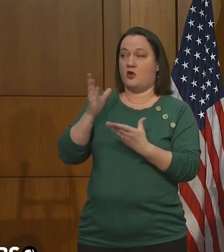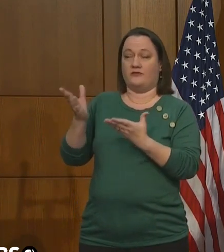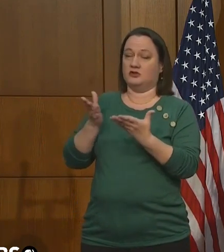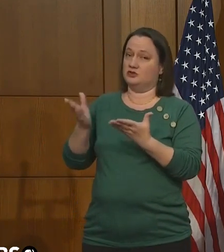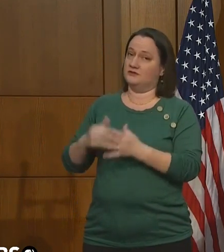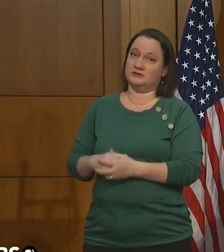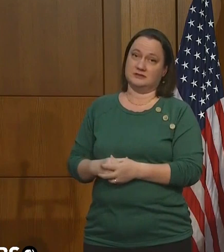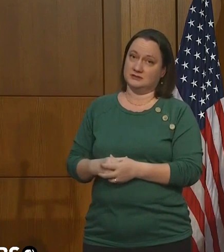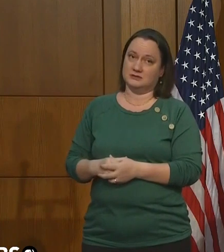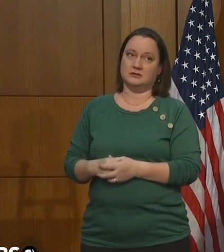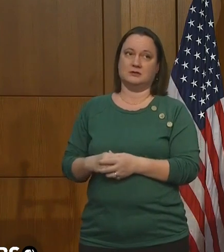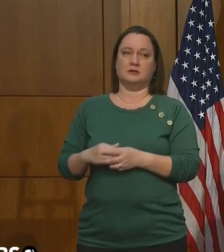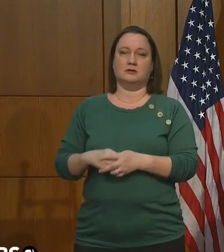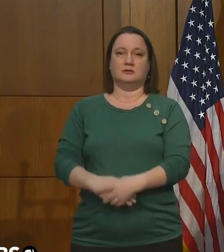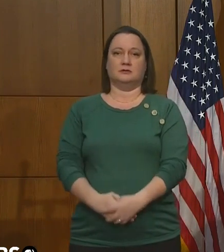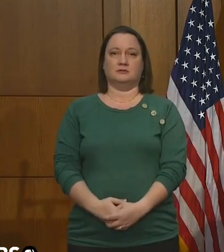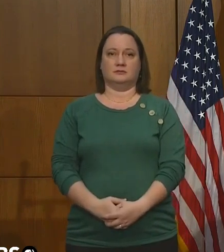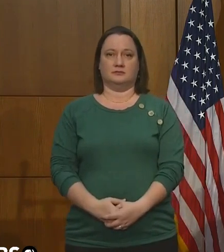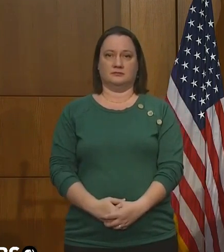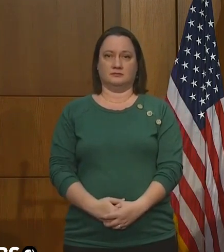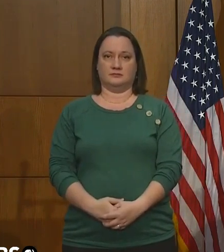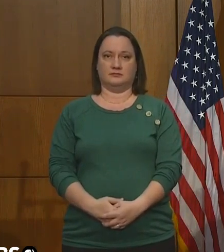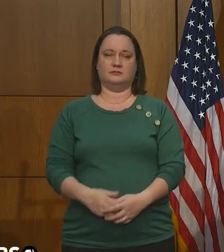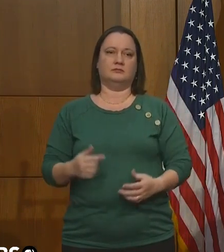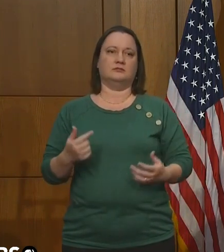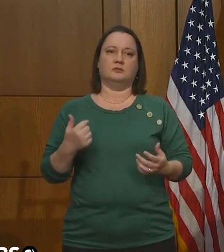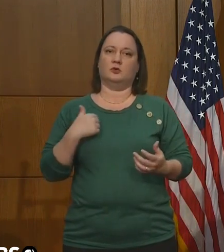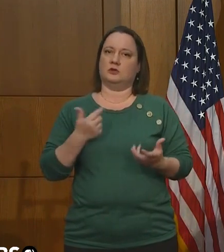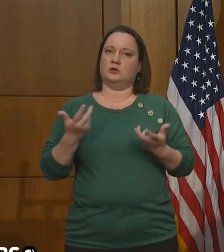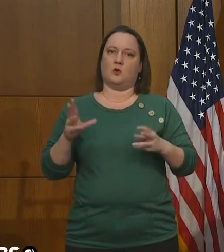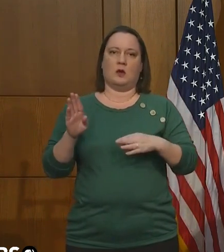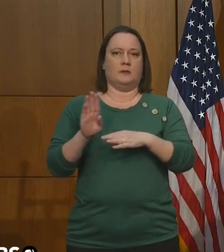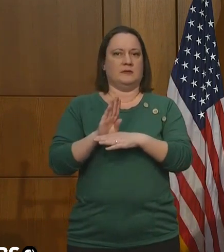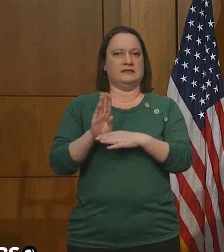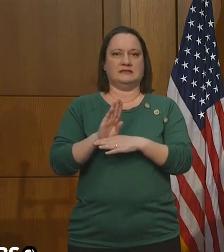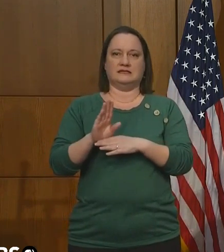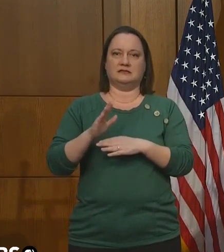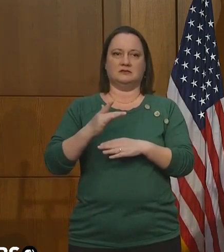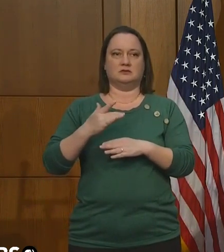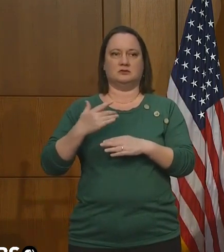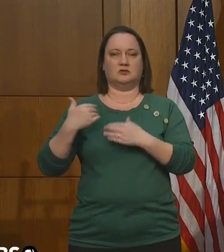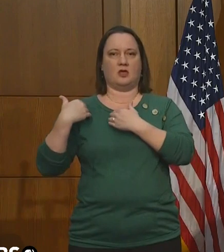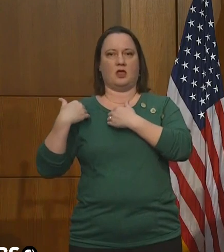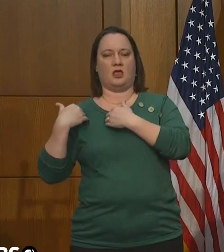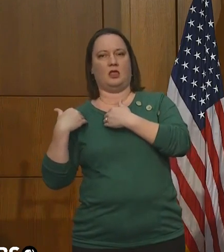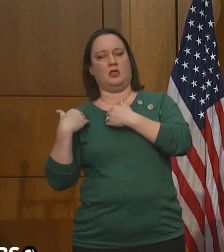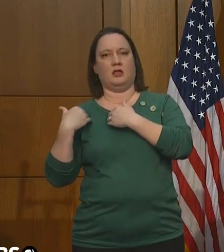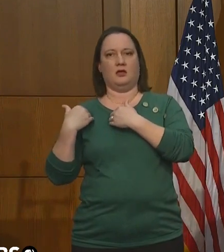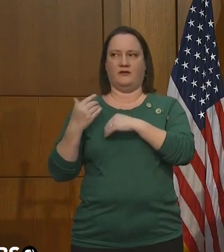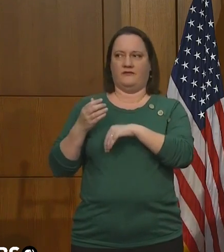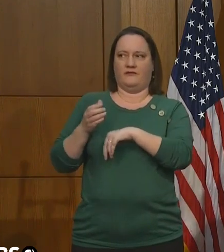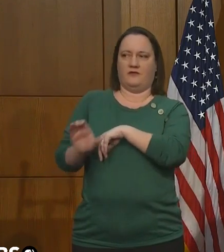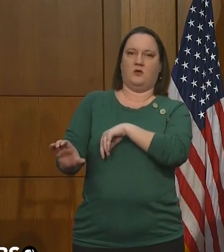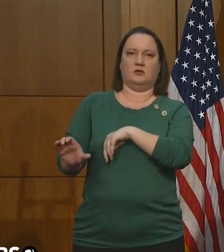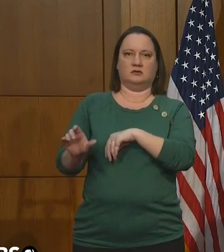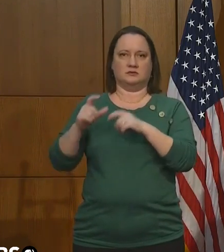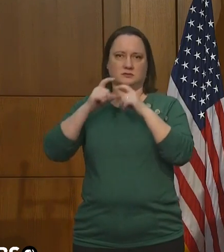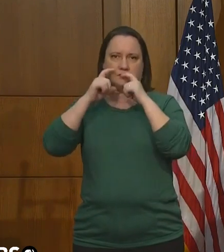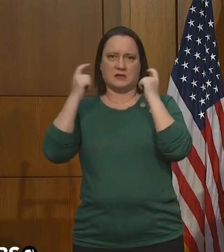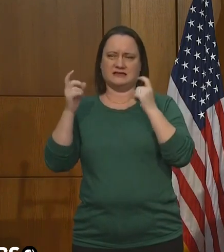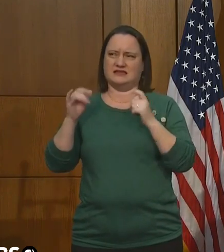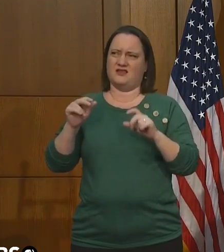would encourage nobody, and certainly we don't want businesses to be in the practice of enforcing this. I don't want, it's an awkward